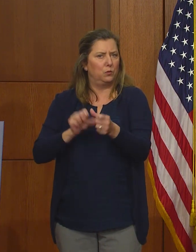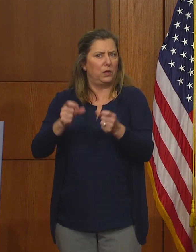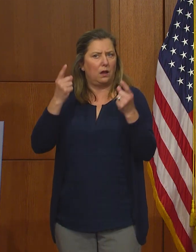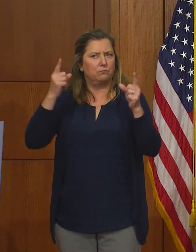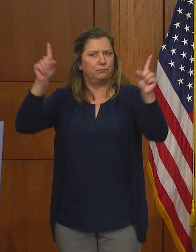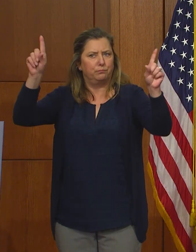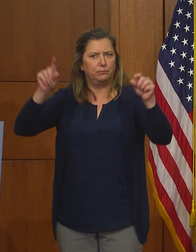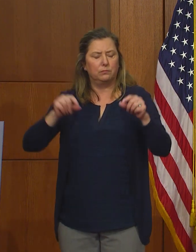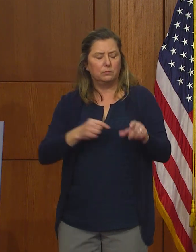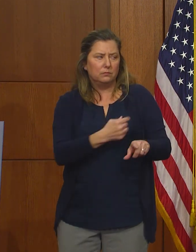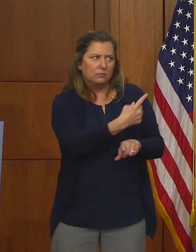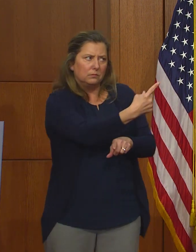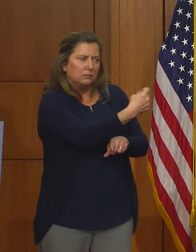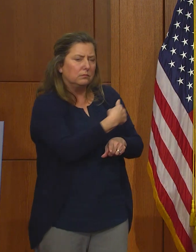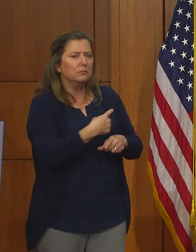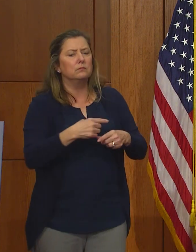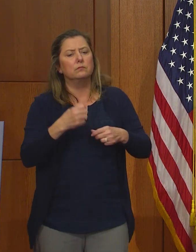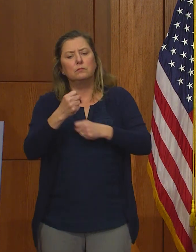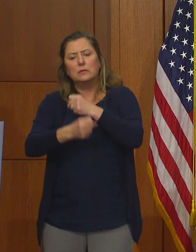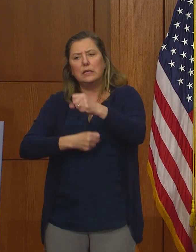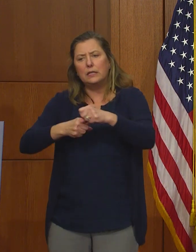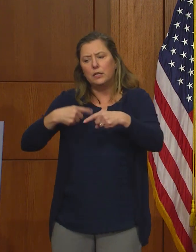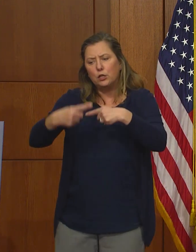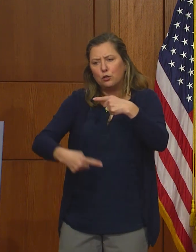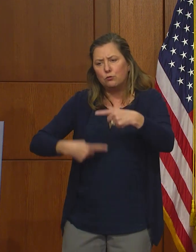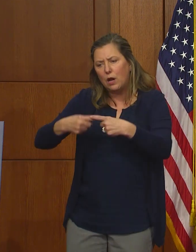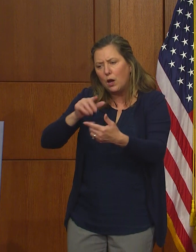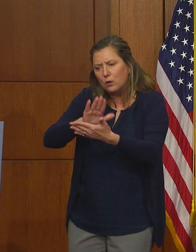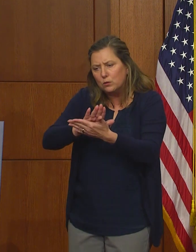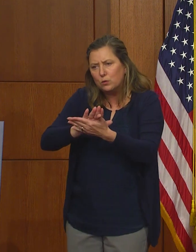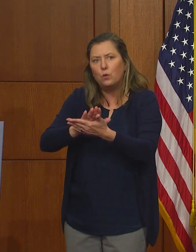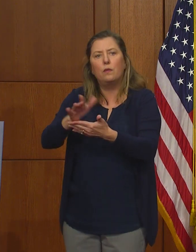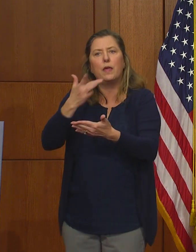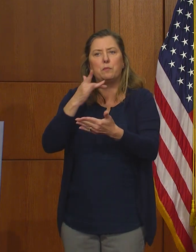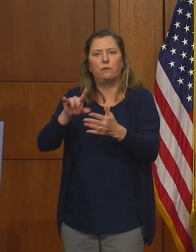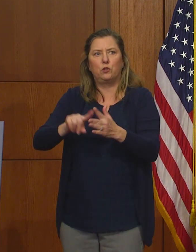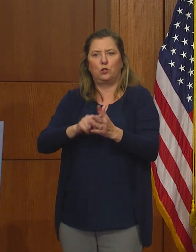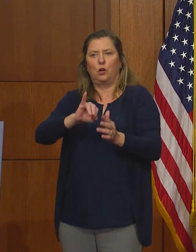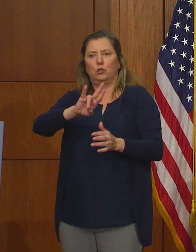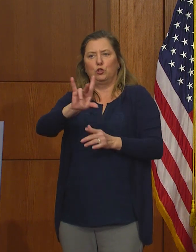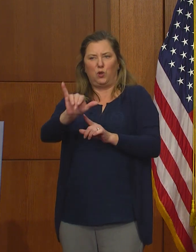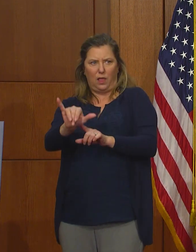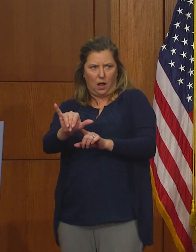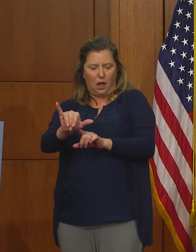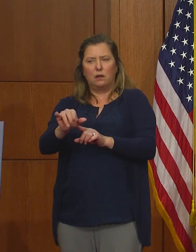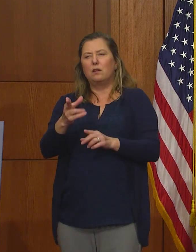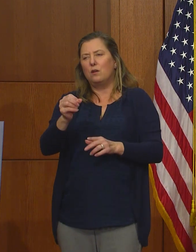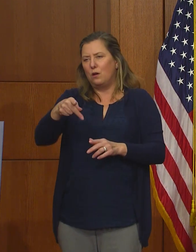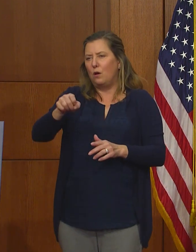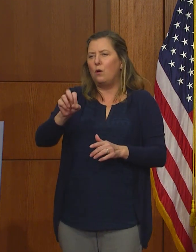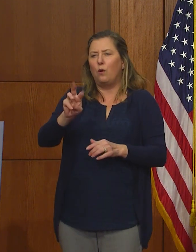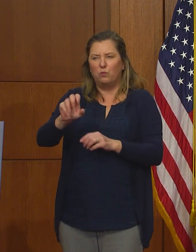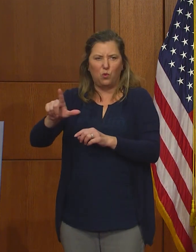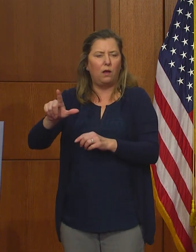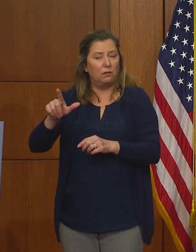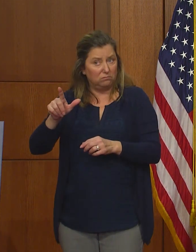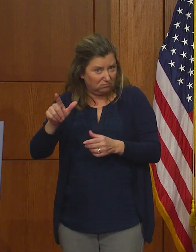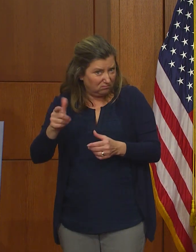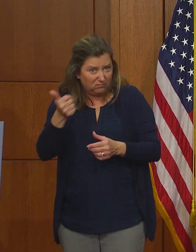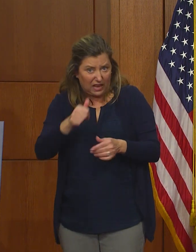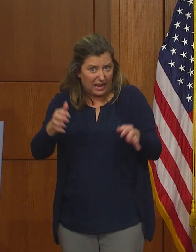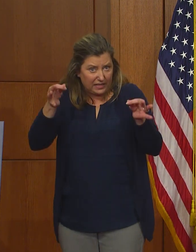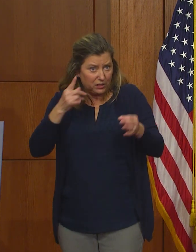But I think for year-round schools, they're looking potentially to July start date for the year-round schools, especially for Hopewell. Has there been any decision made